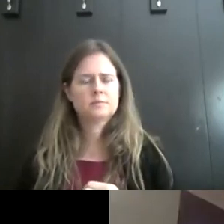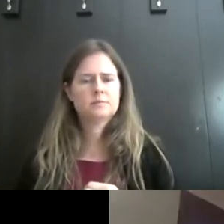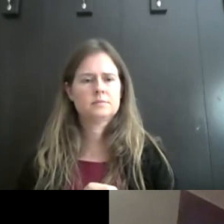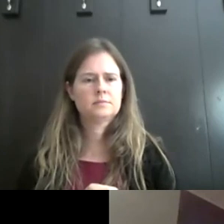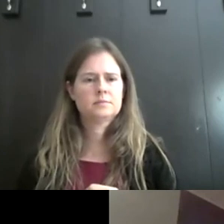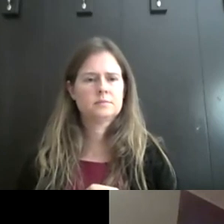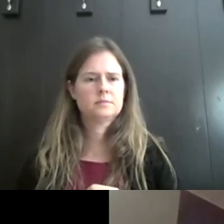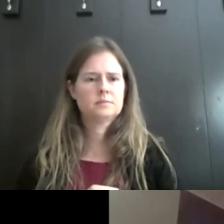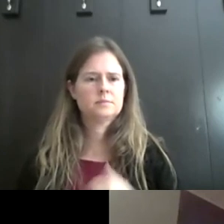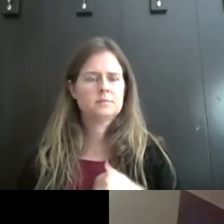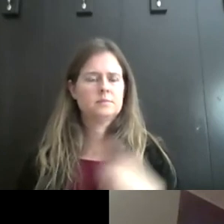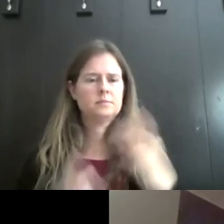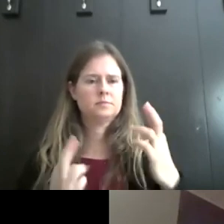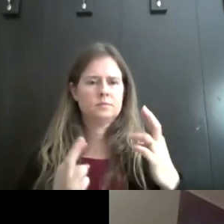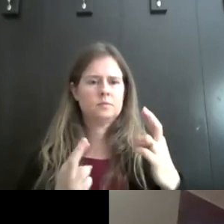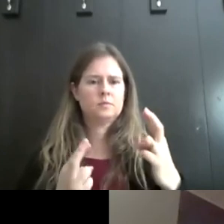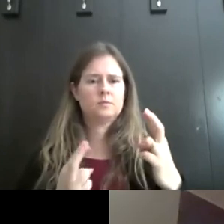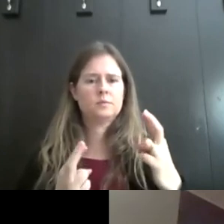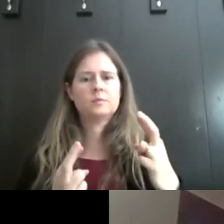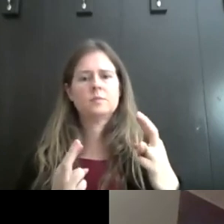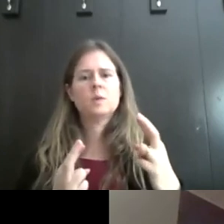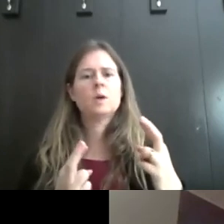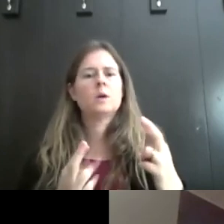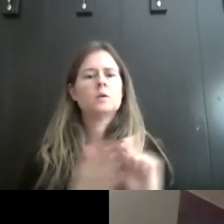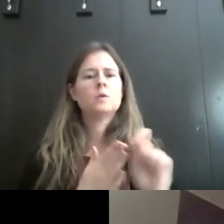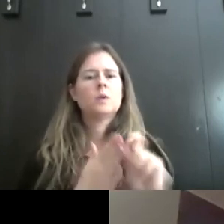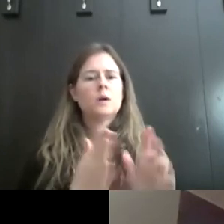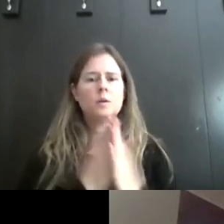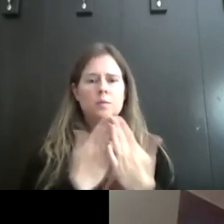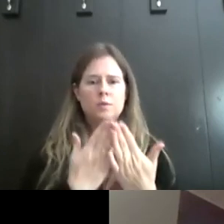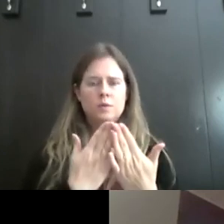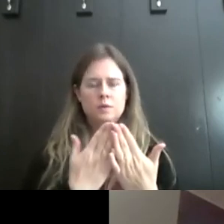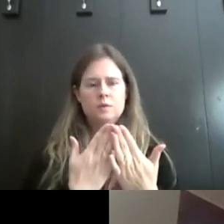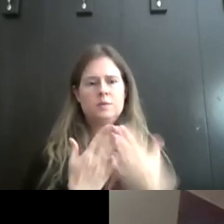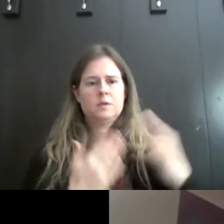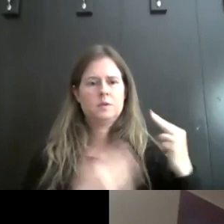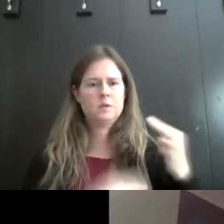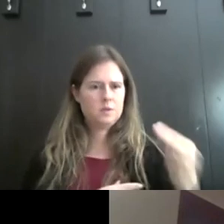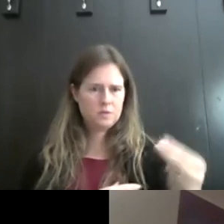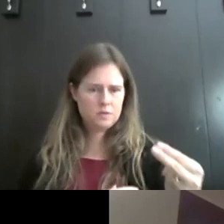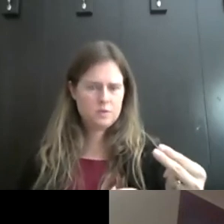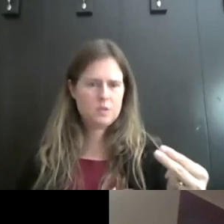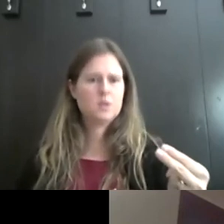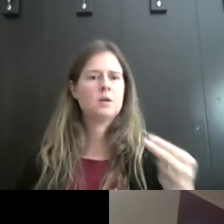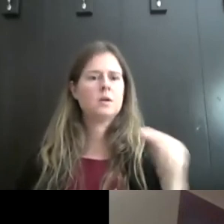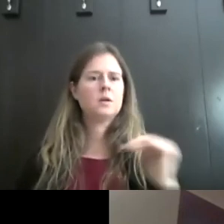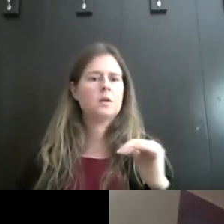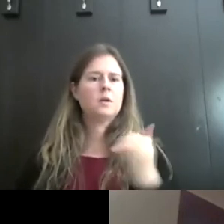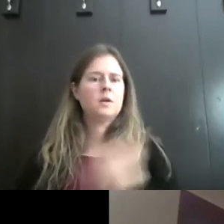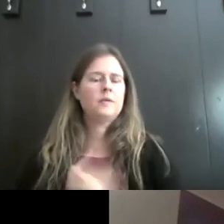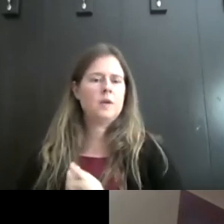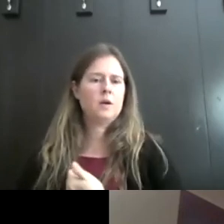I hope to write a book about the history of our maritime culture